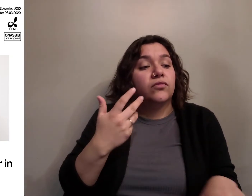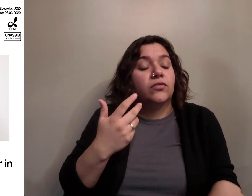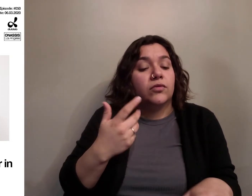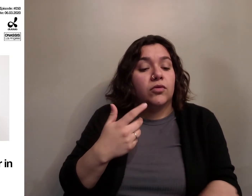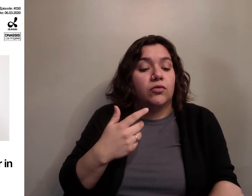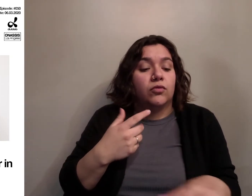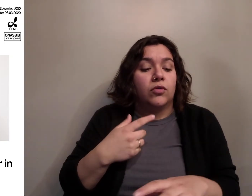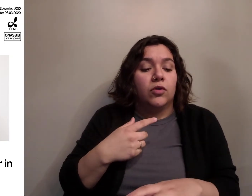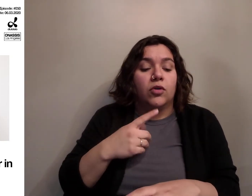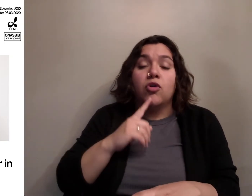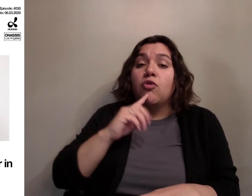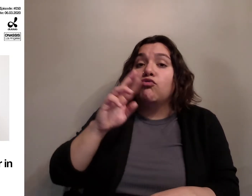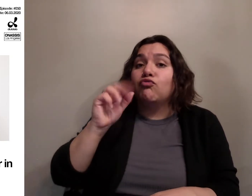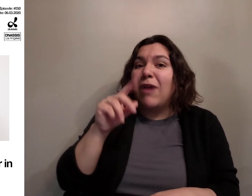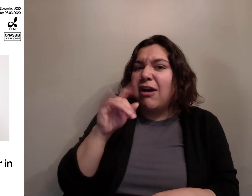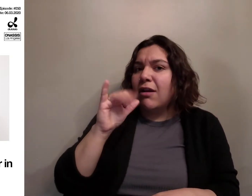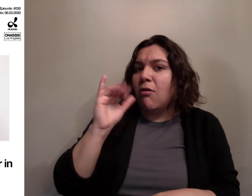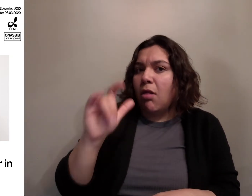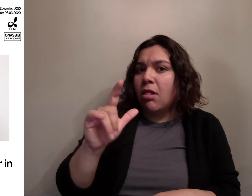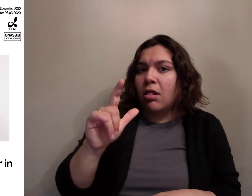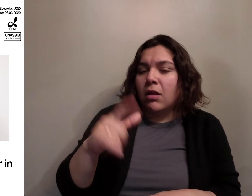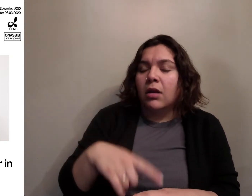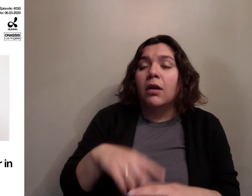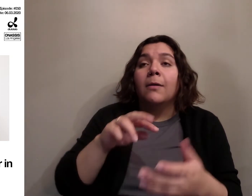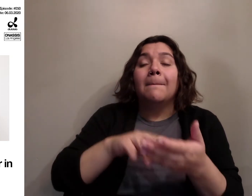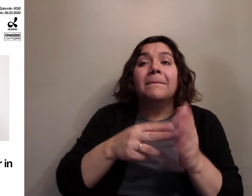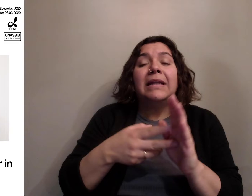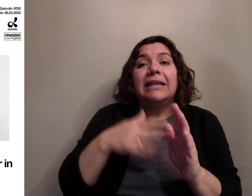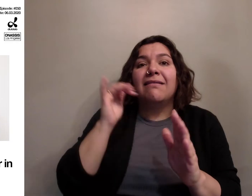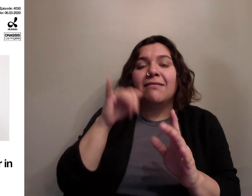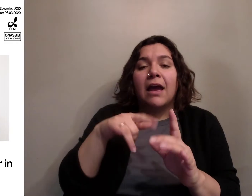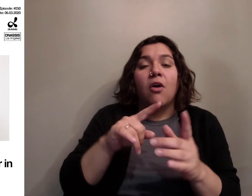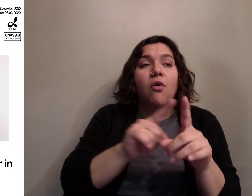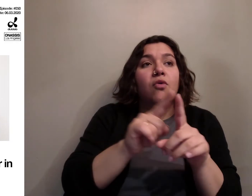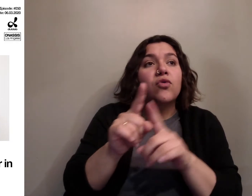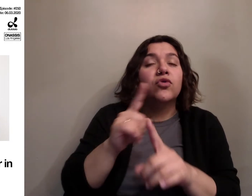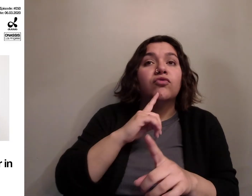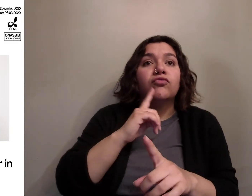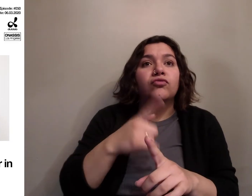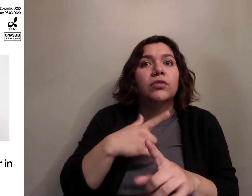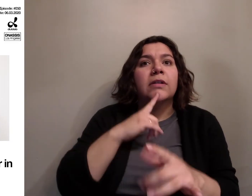Wonderful. Basically, they were very radical